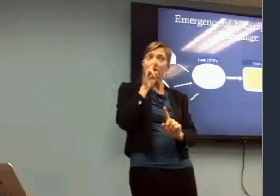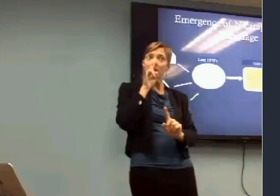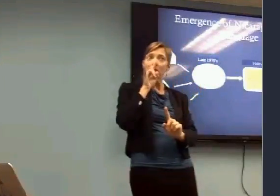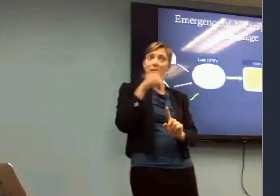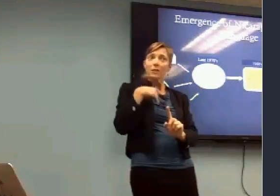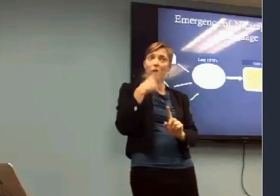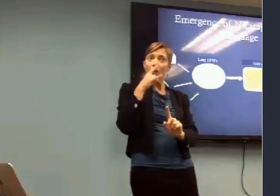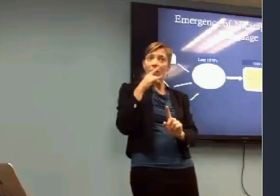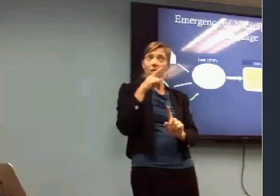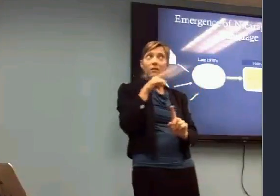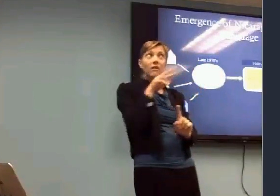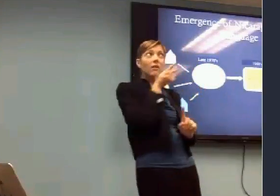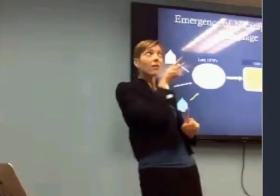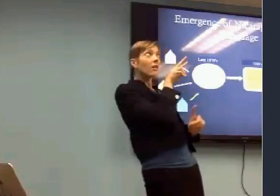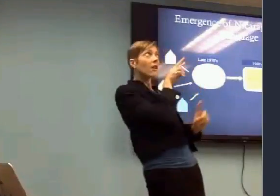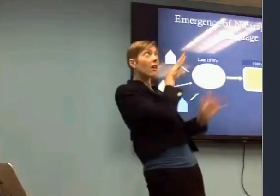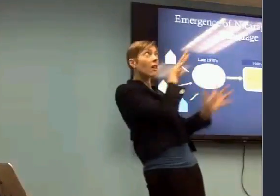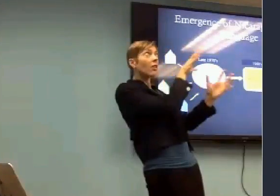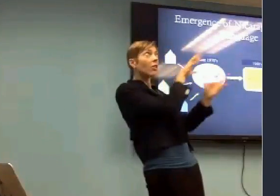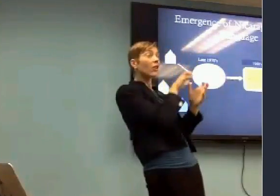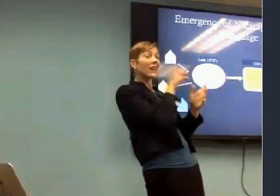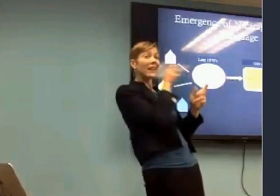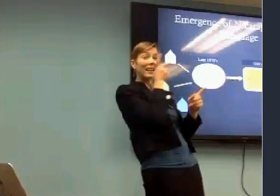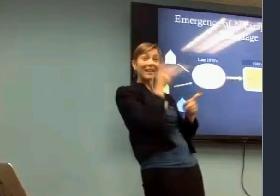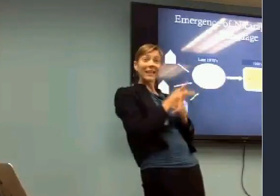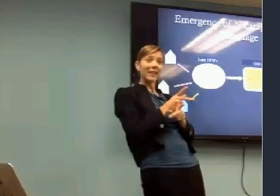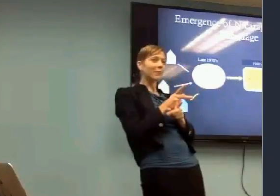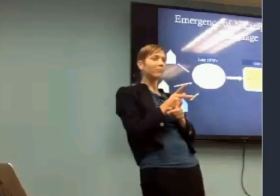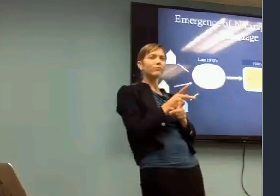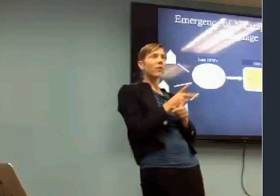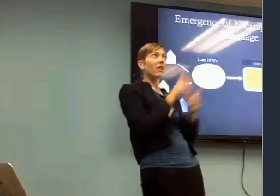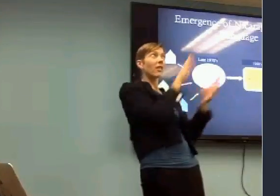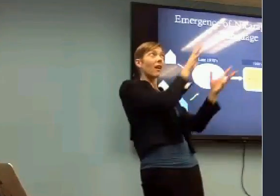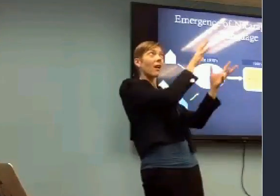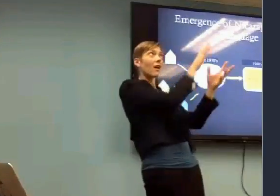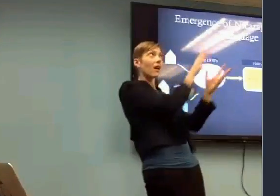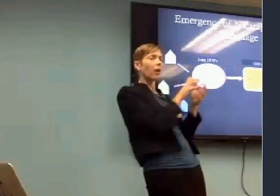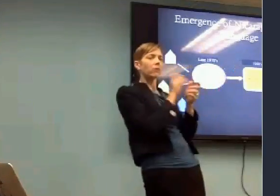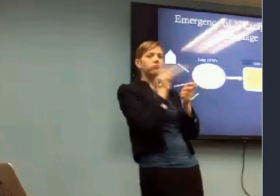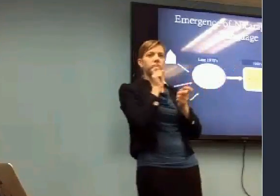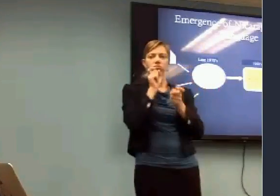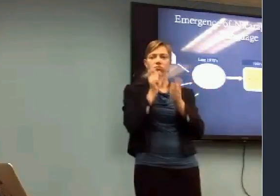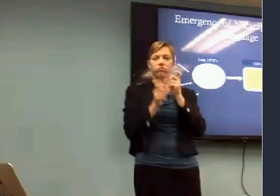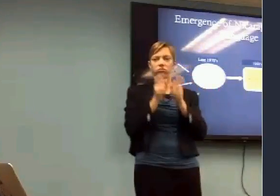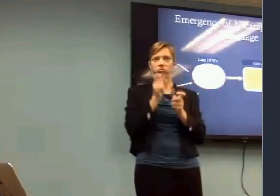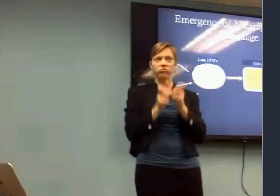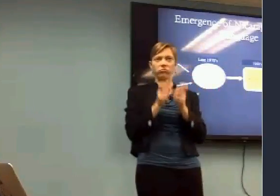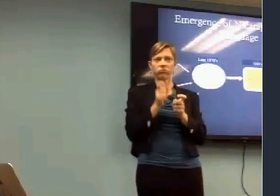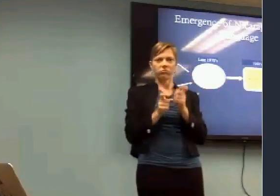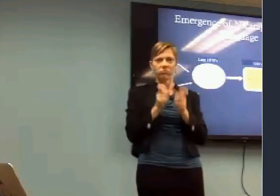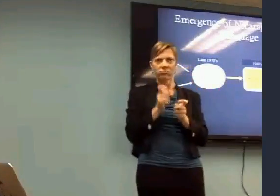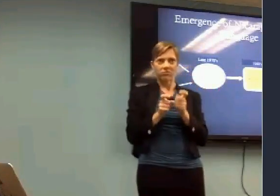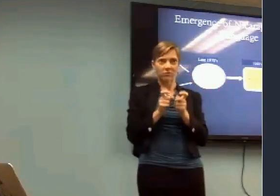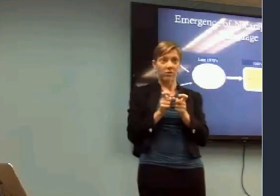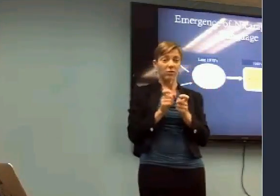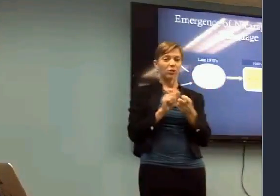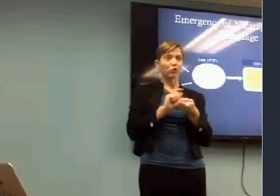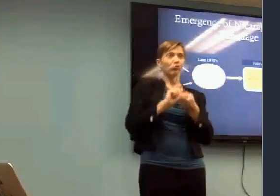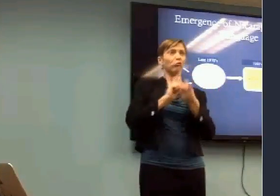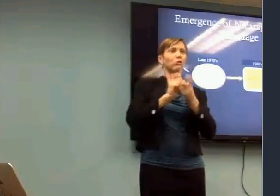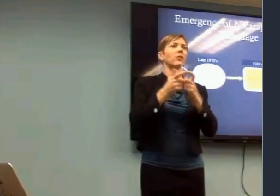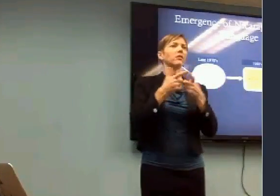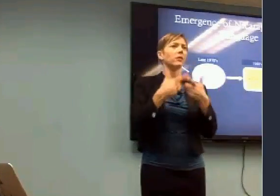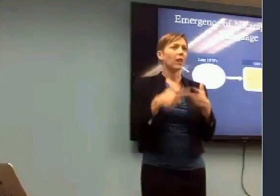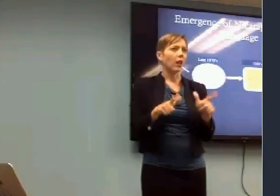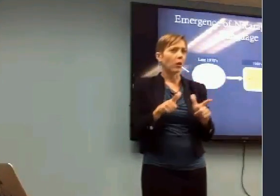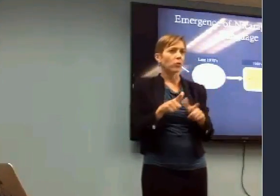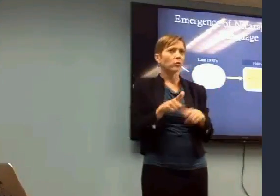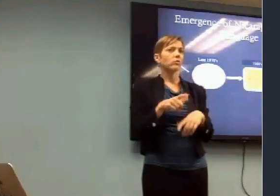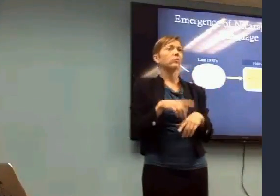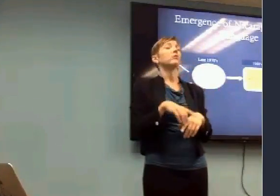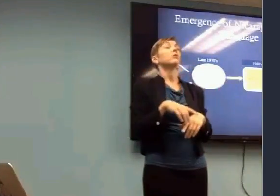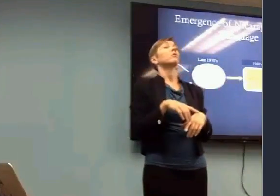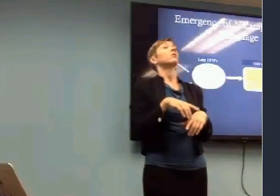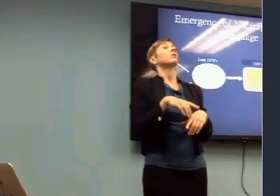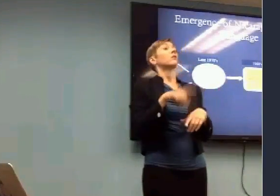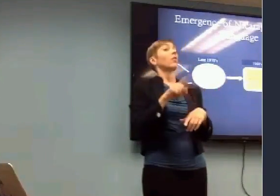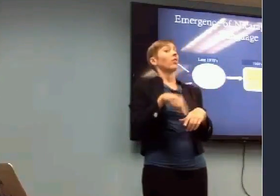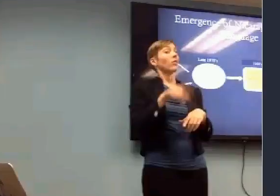But those younger kids that entered school later did not simply take the signs of the older kids and leave it as be. Instead, they would continue to